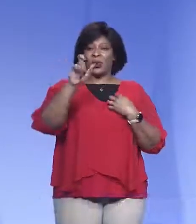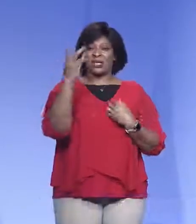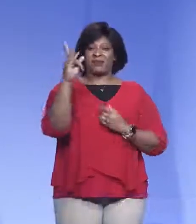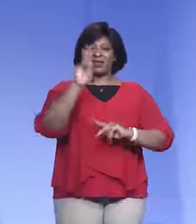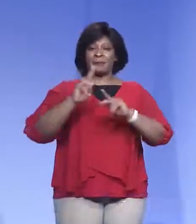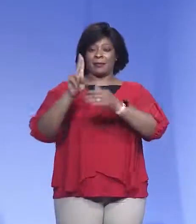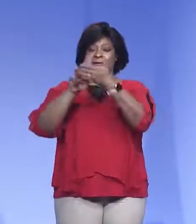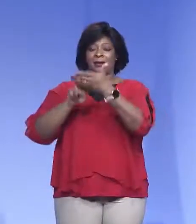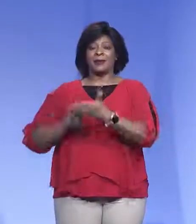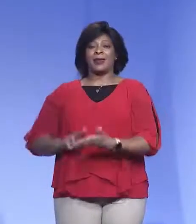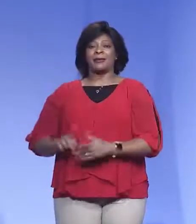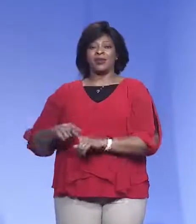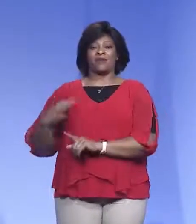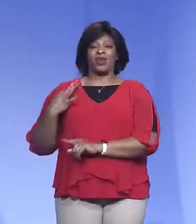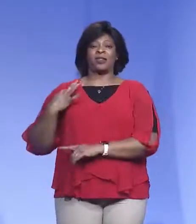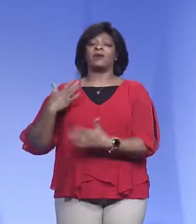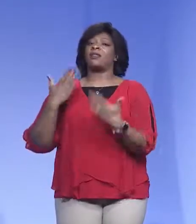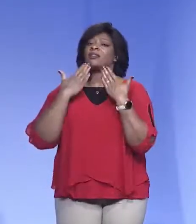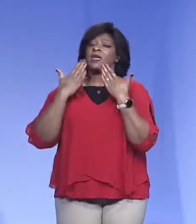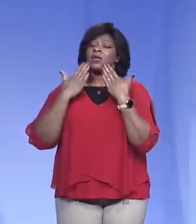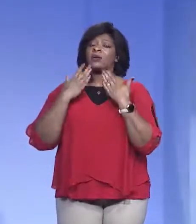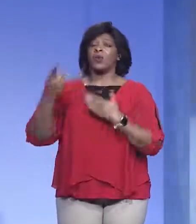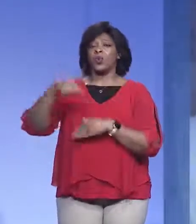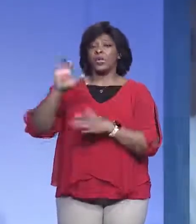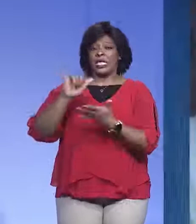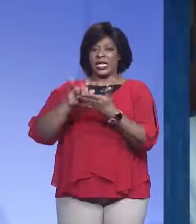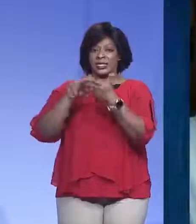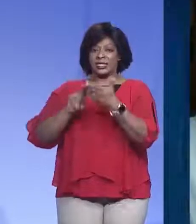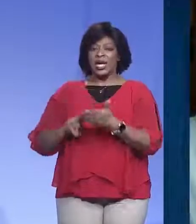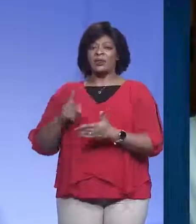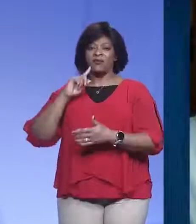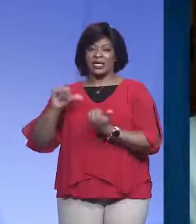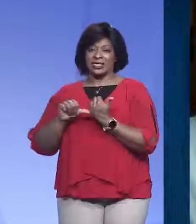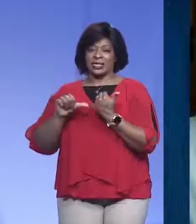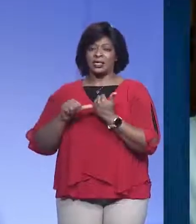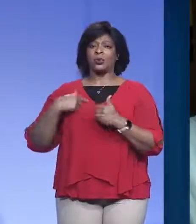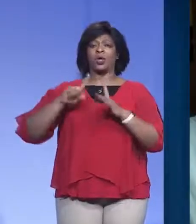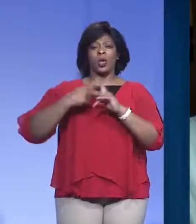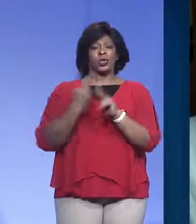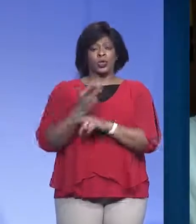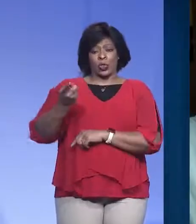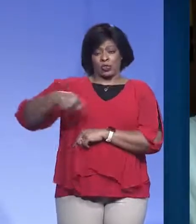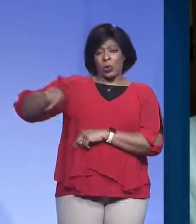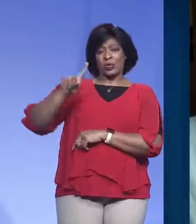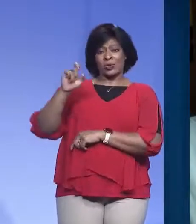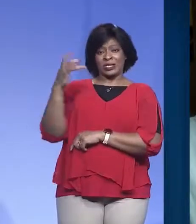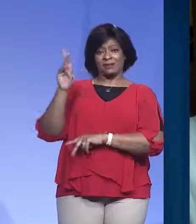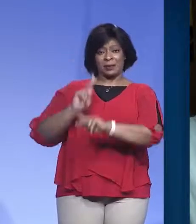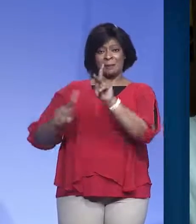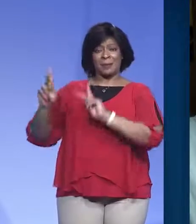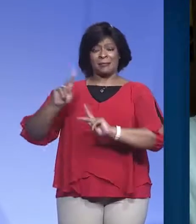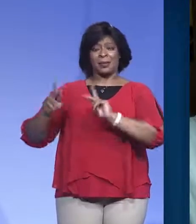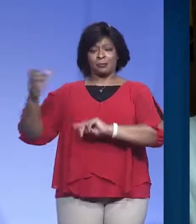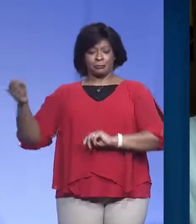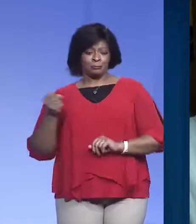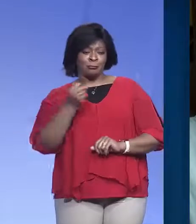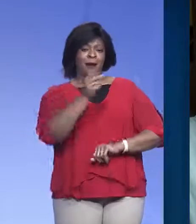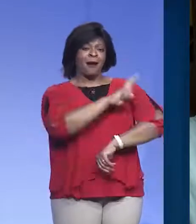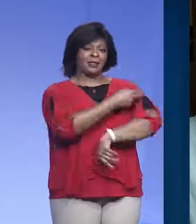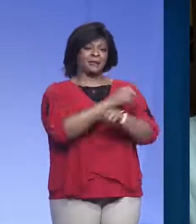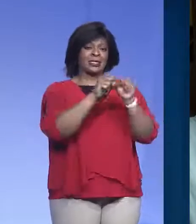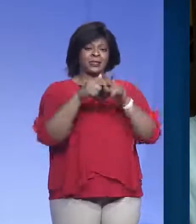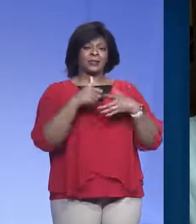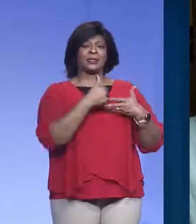people sign up for that, and so thank you to any of you who did that. We can begin to use those individuals in the hospital systems,